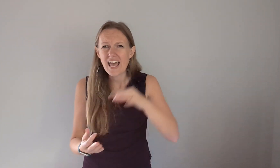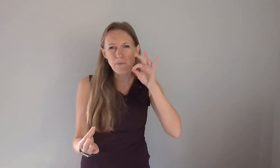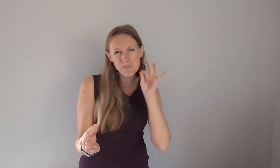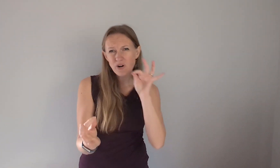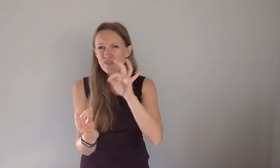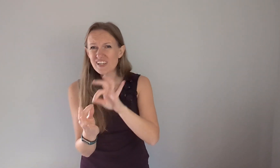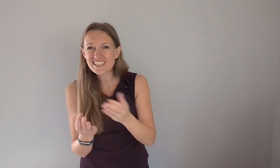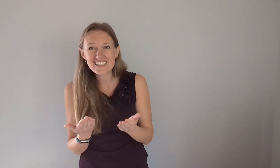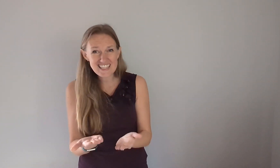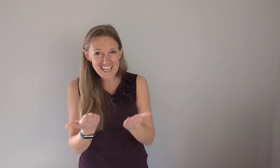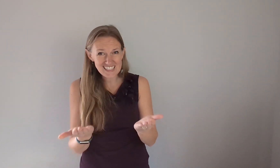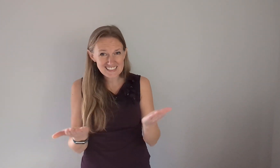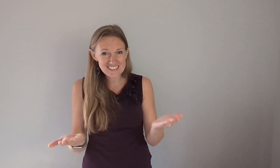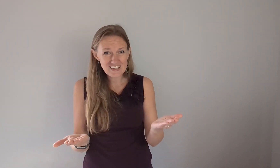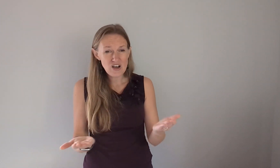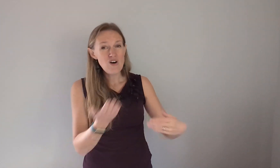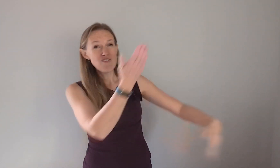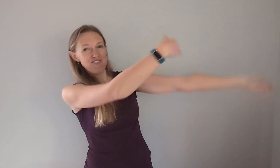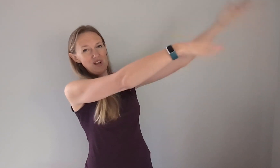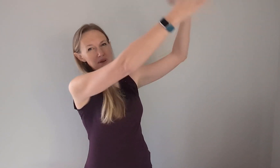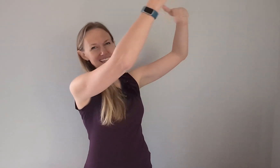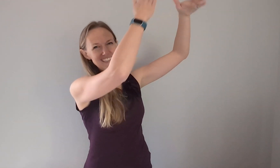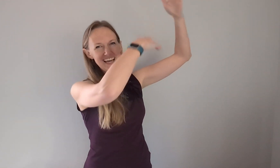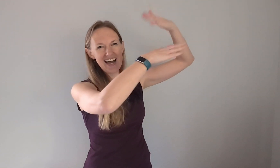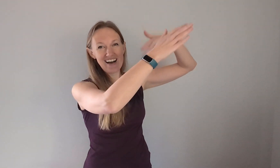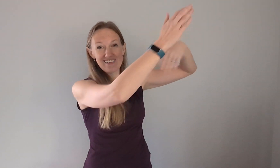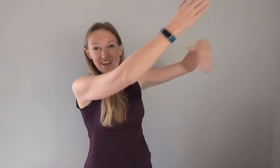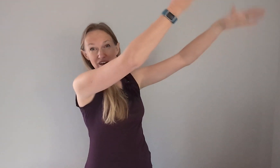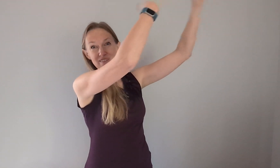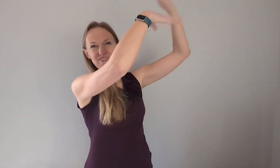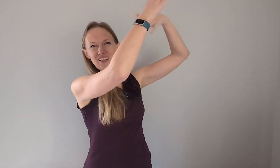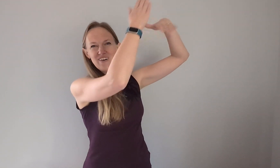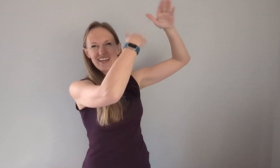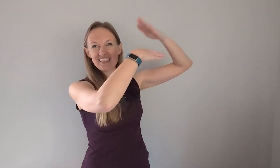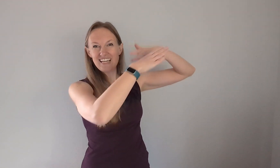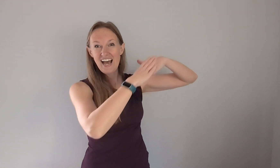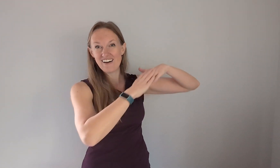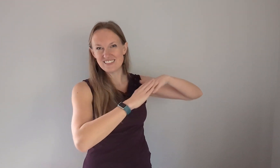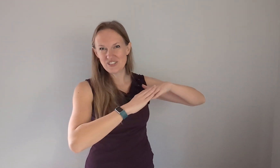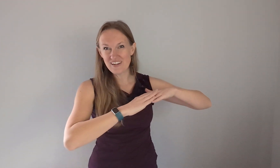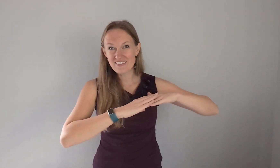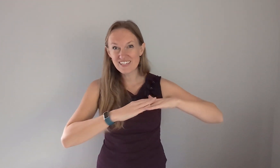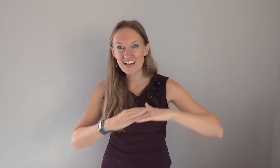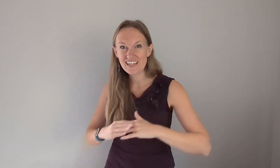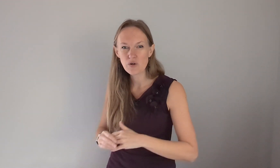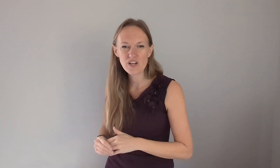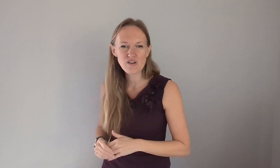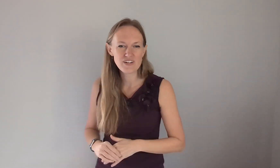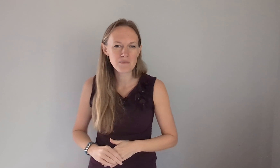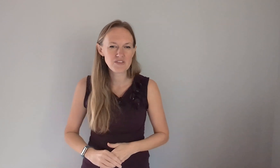and perfect things flowing down, flowing down. 2 out of 3 done. Here we go for number